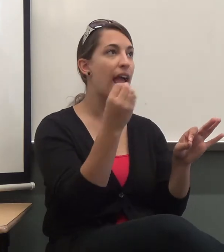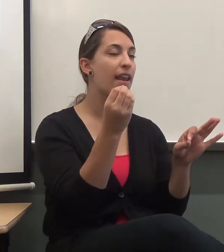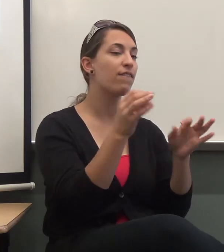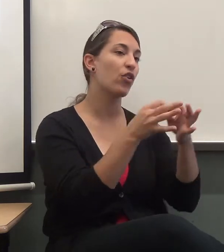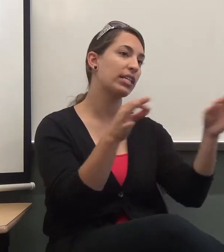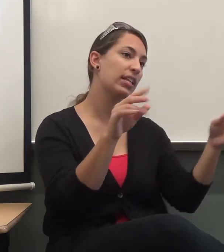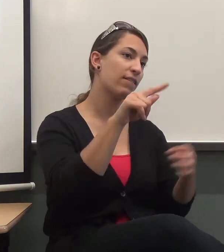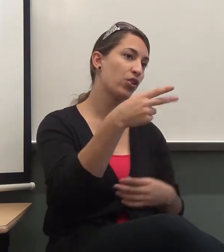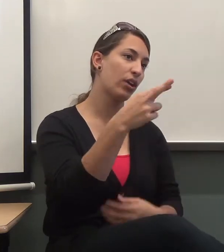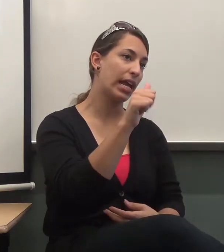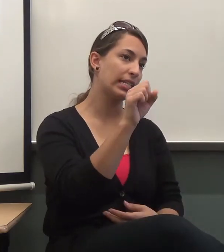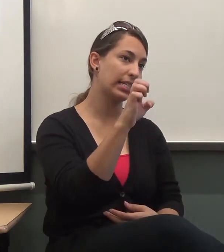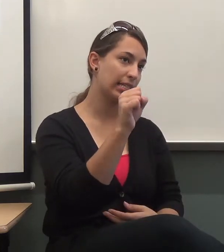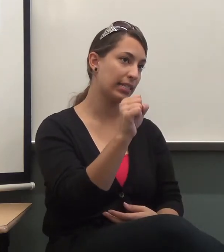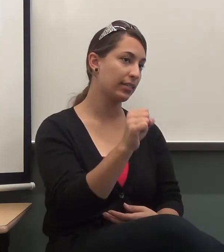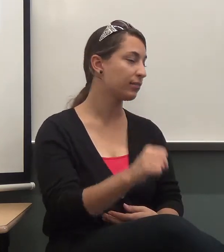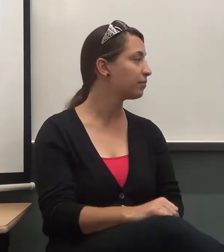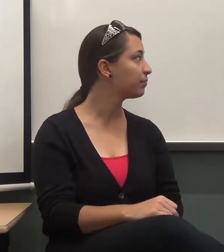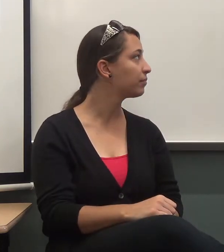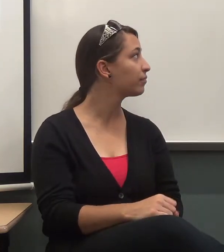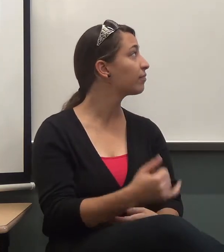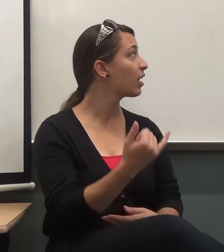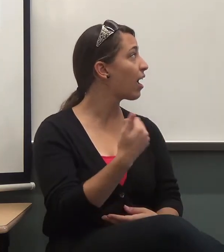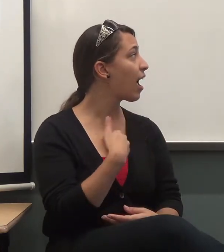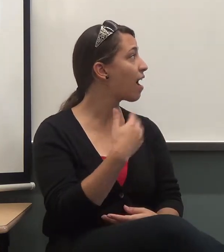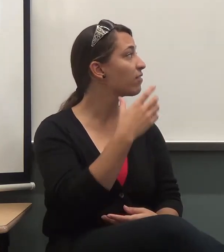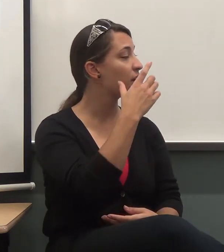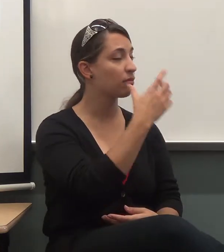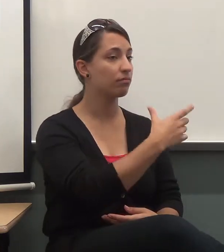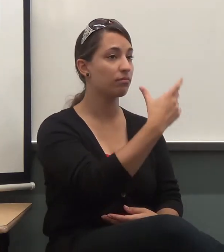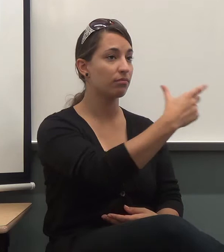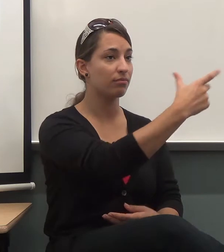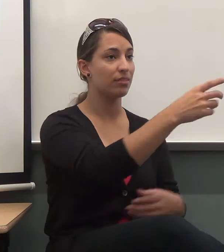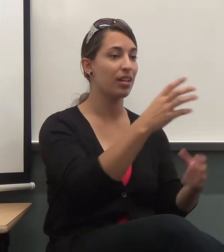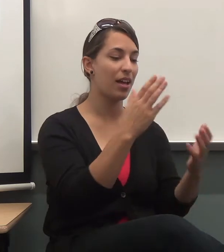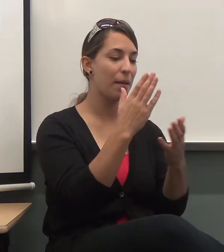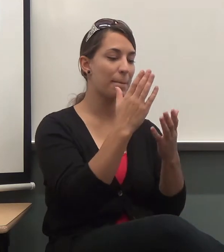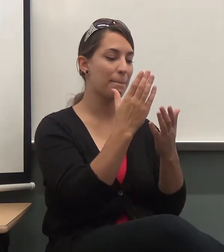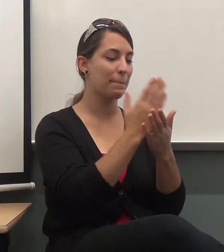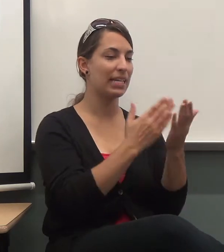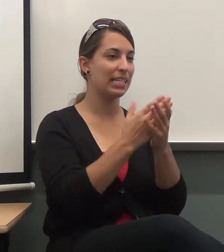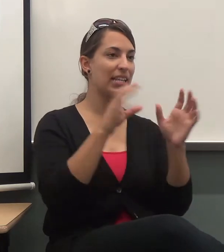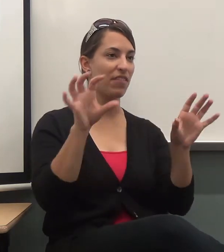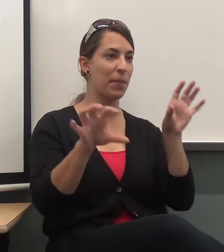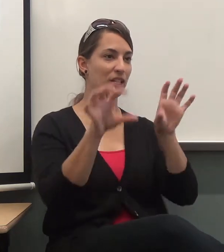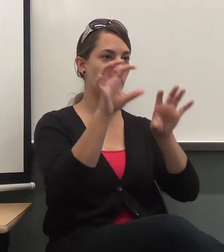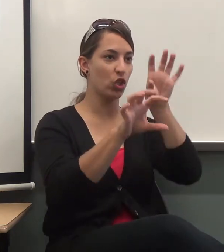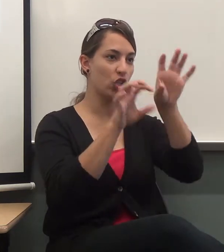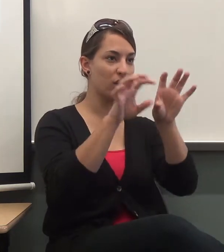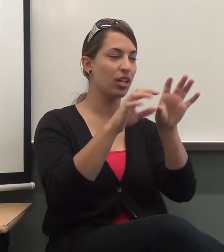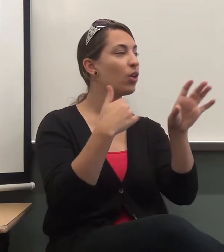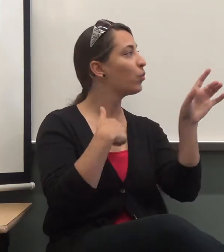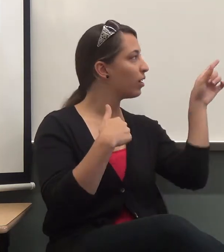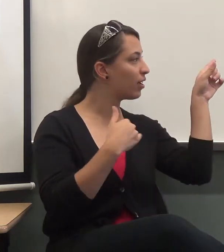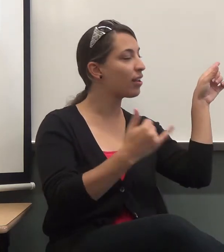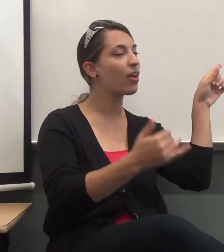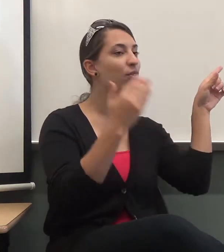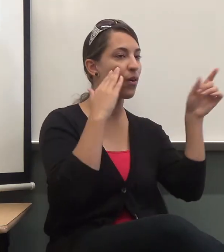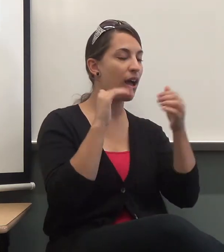Okay? So now we have the pieces of the puzzle that we already learned and how they fit into the overall idea of